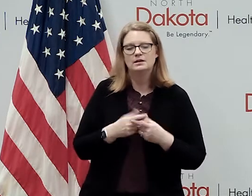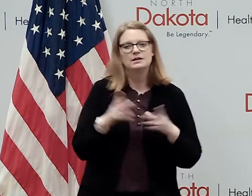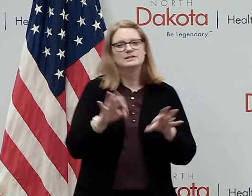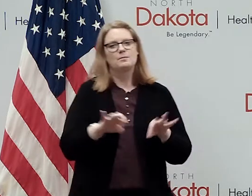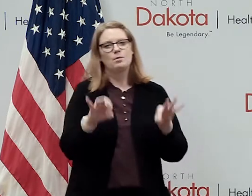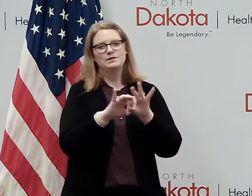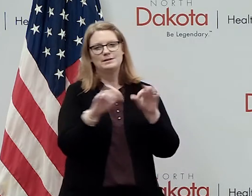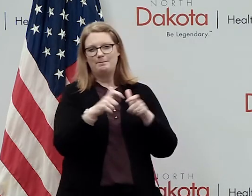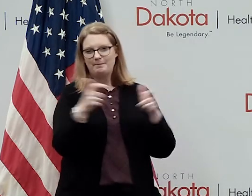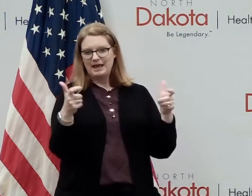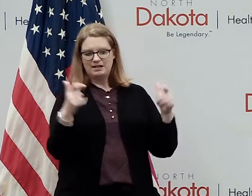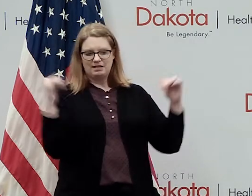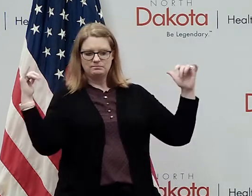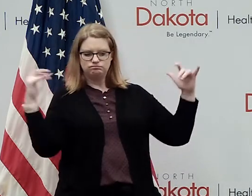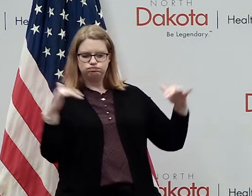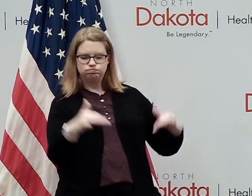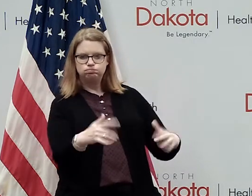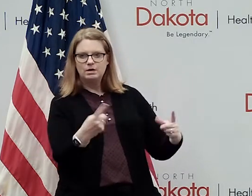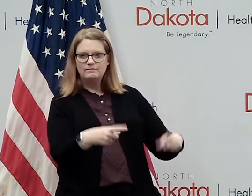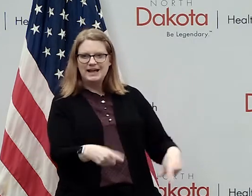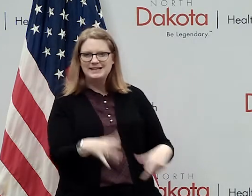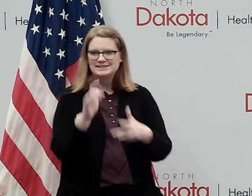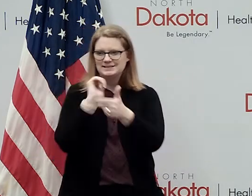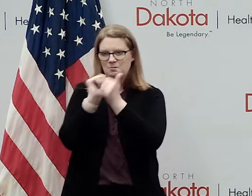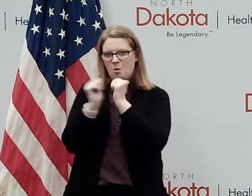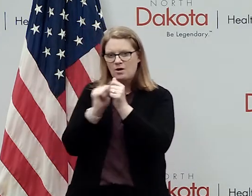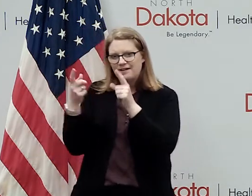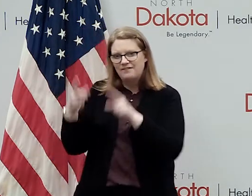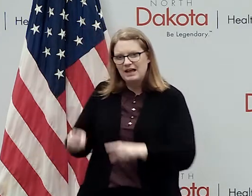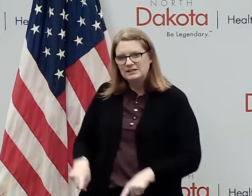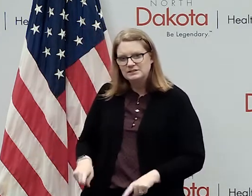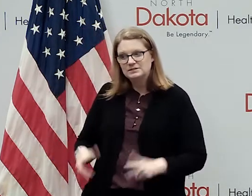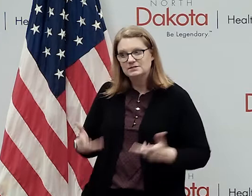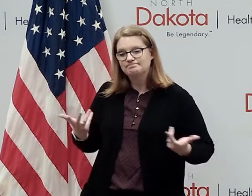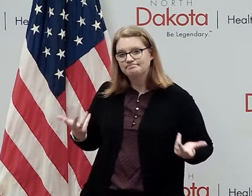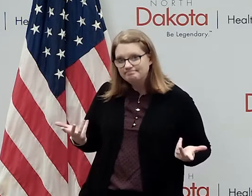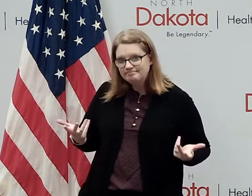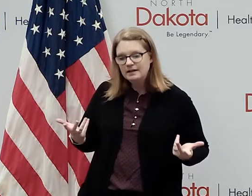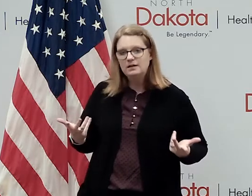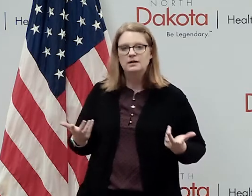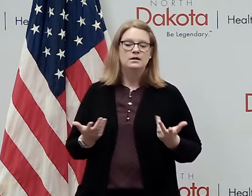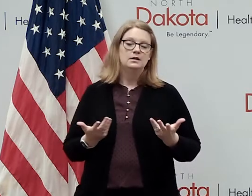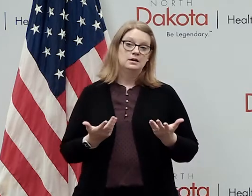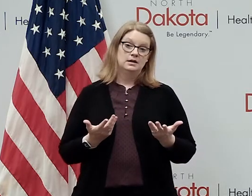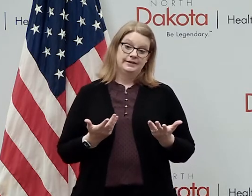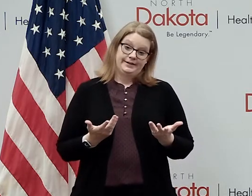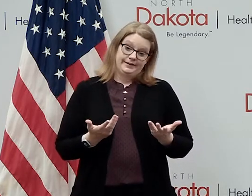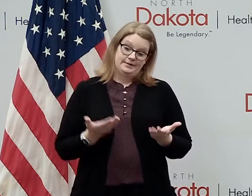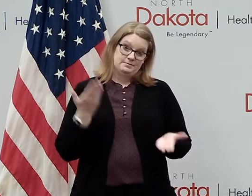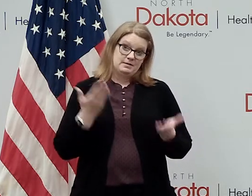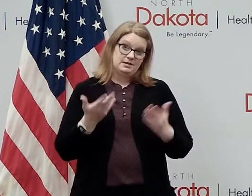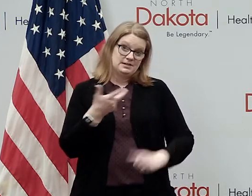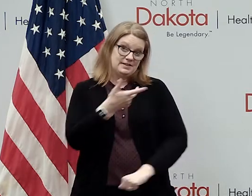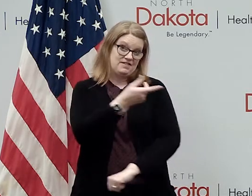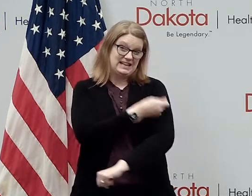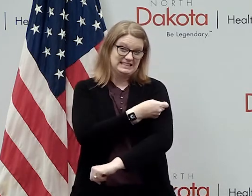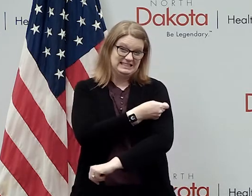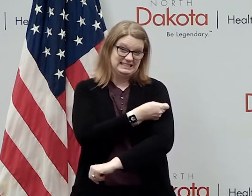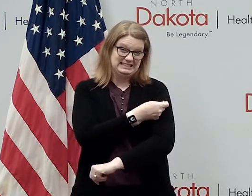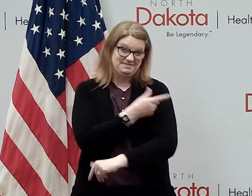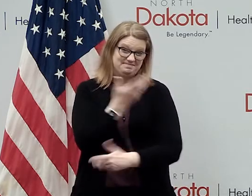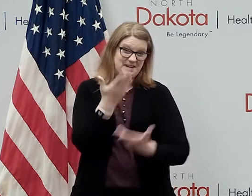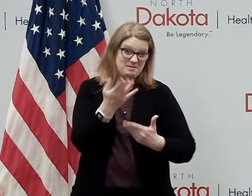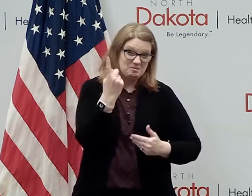large events. It's the key to athletic events. And so again, until such time that there may be a vaccine, testing is going to be